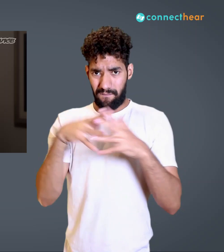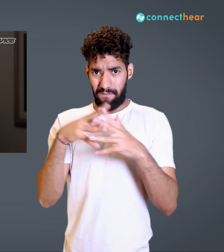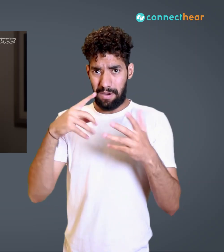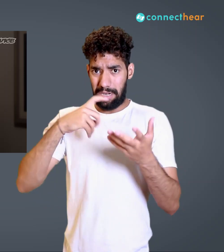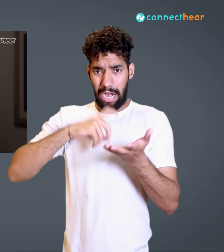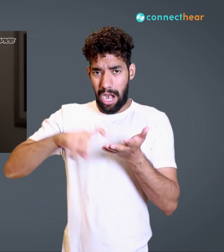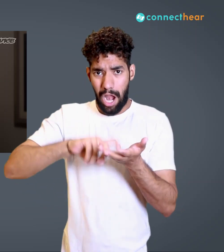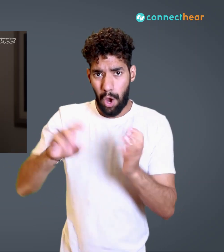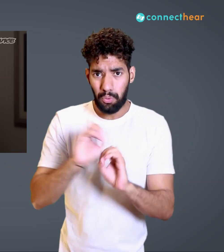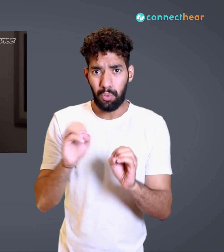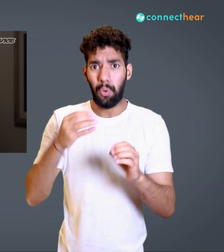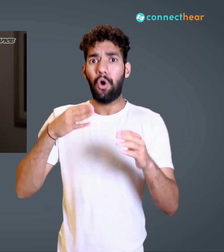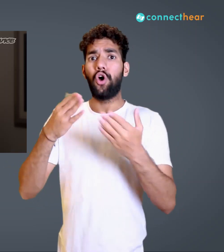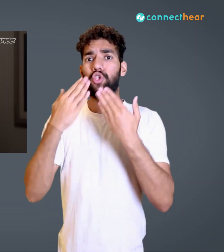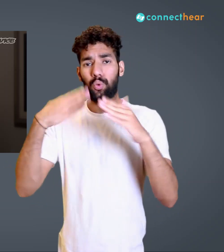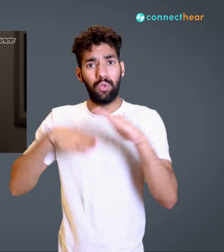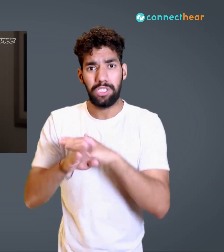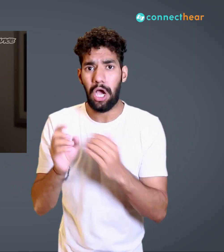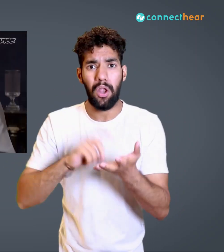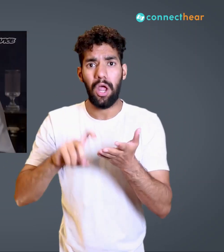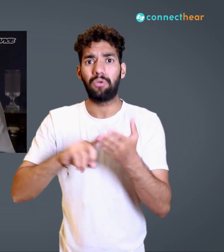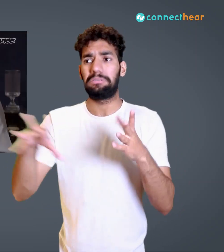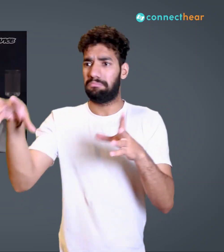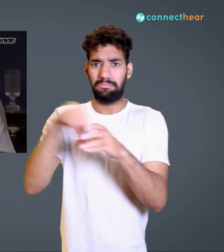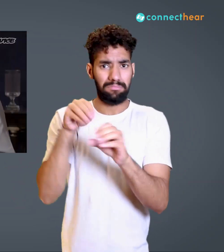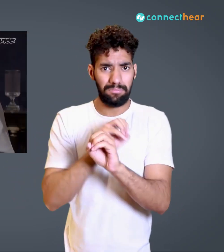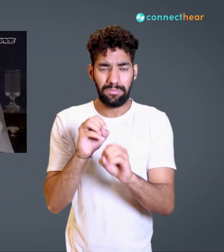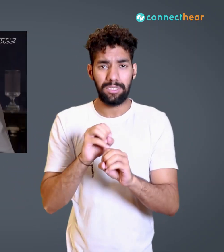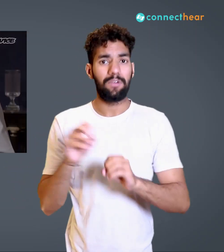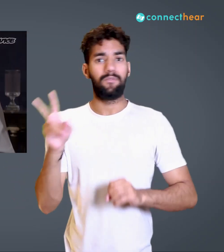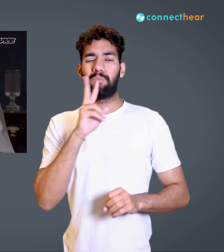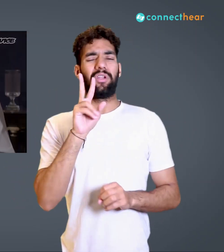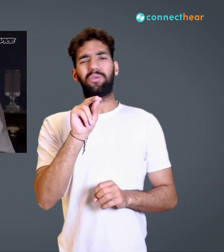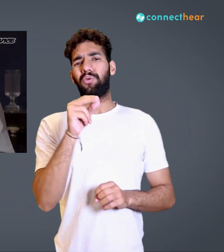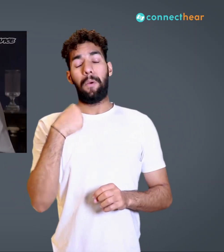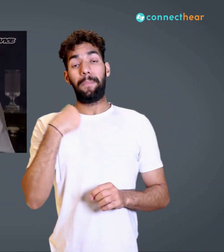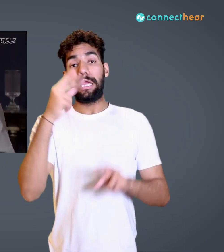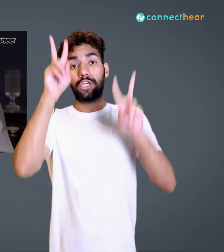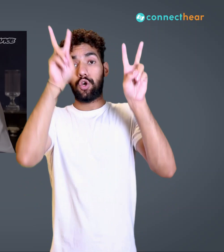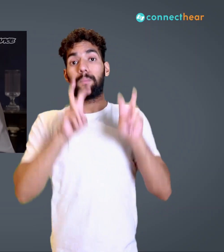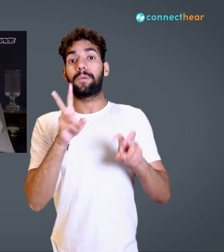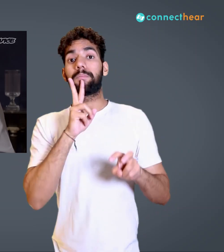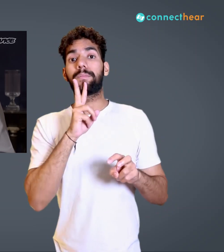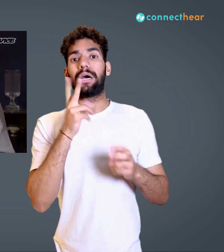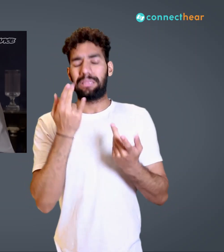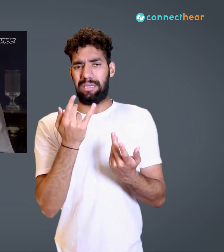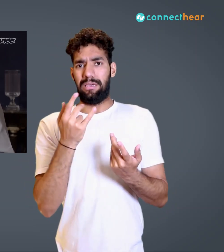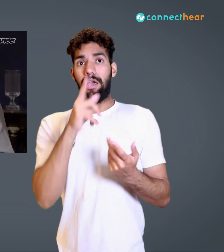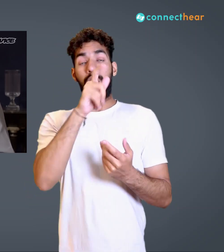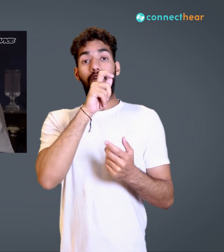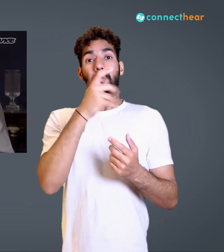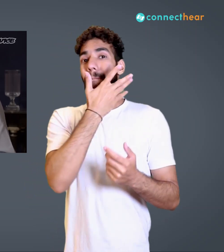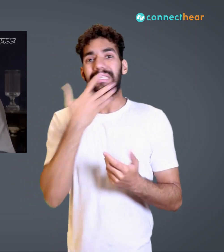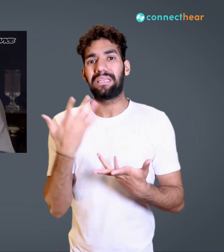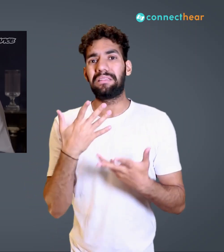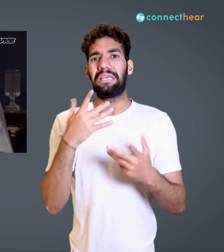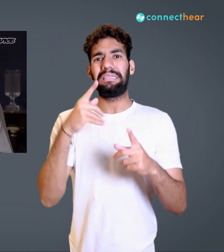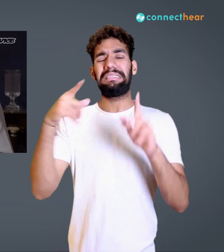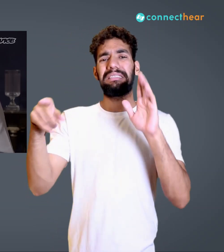women to work, they're not allowing women in public spaces? But my point is that is this an effective way of trying to influence